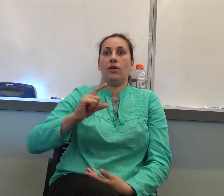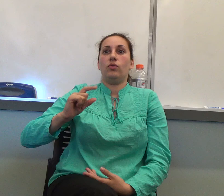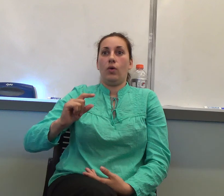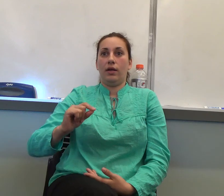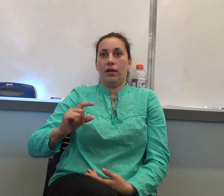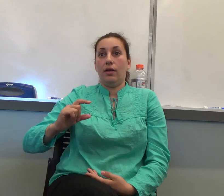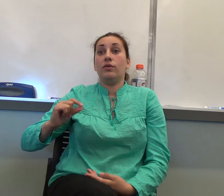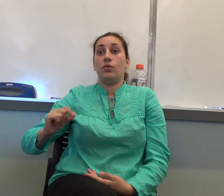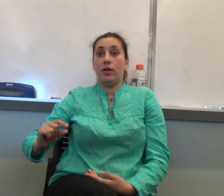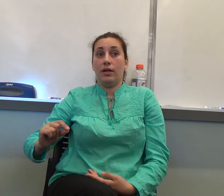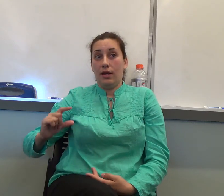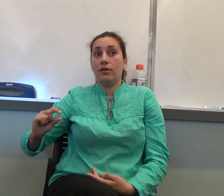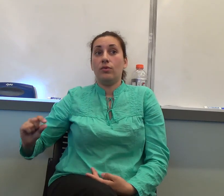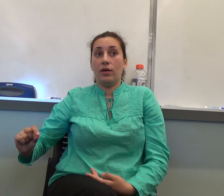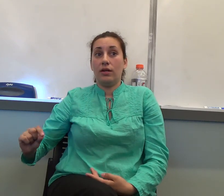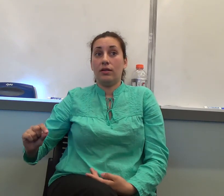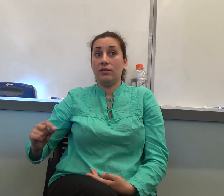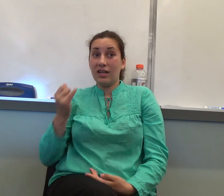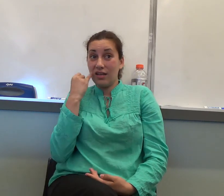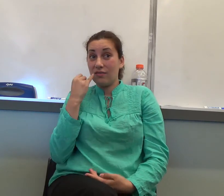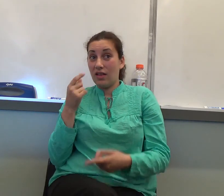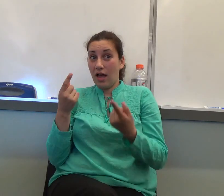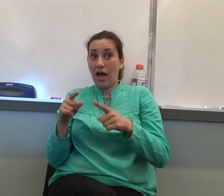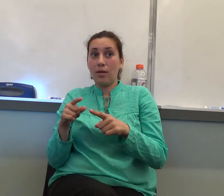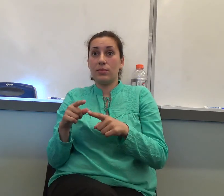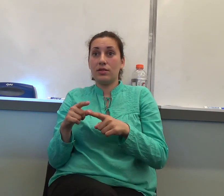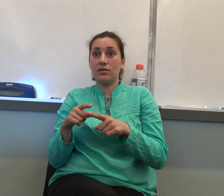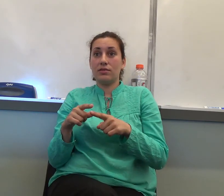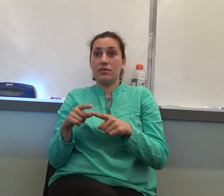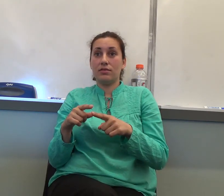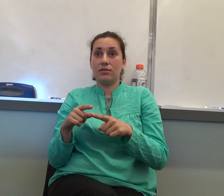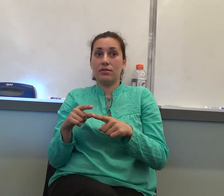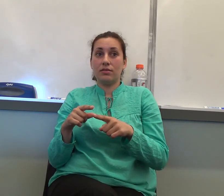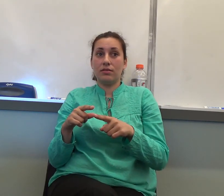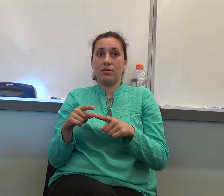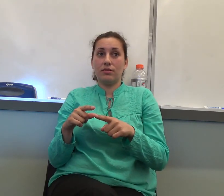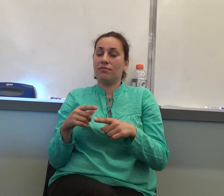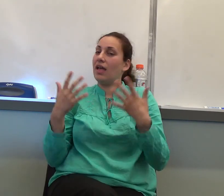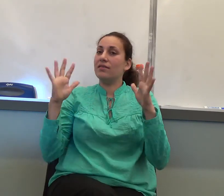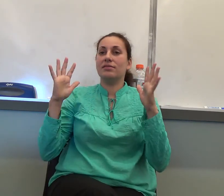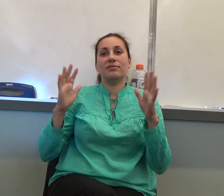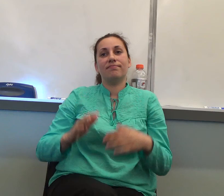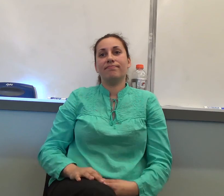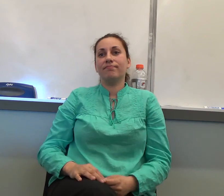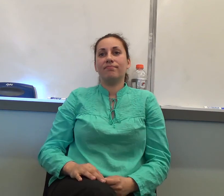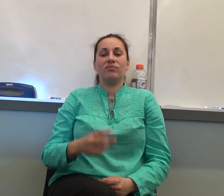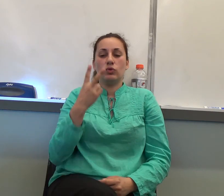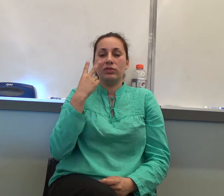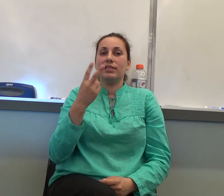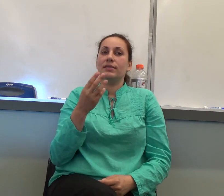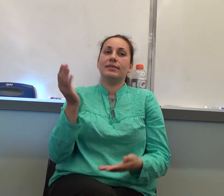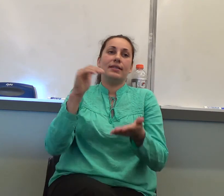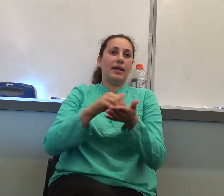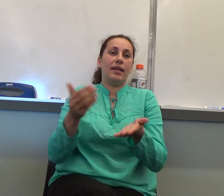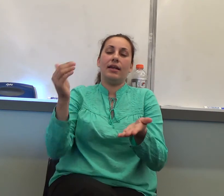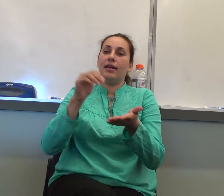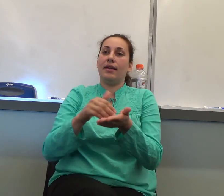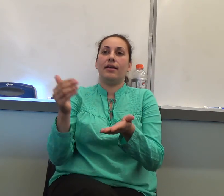okay, the moment that happens, or 2 here and 2 here, that's it. This is a repeater, okay? So